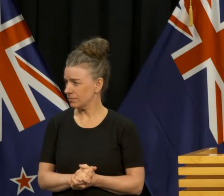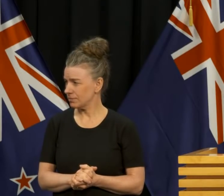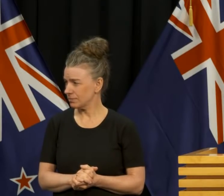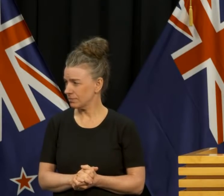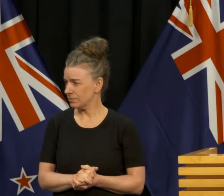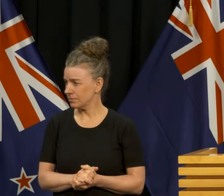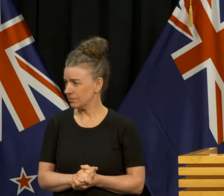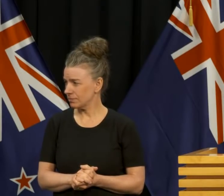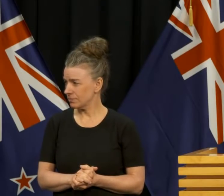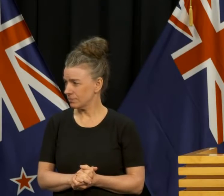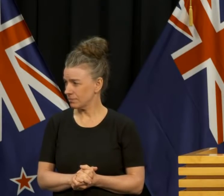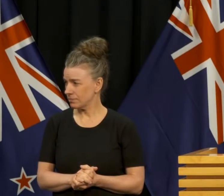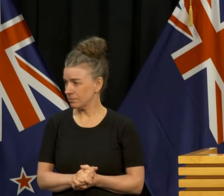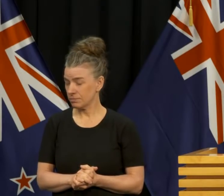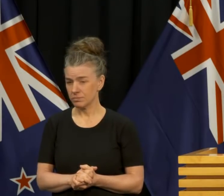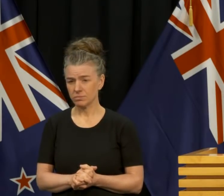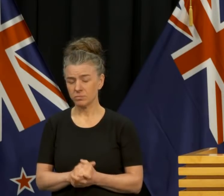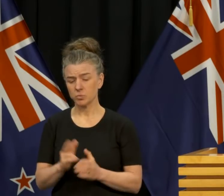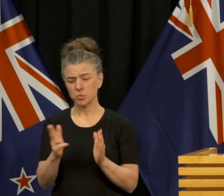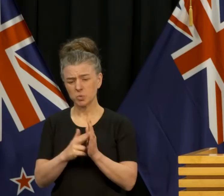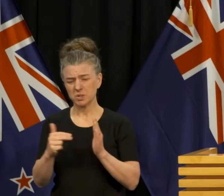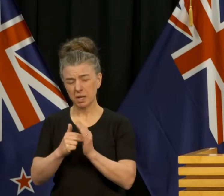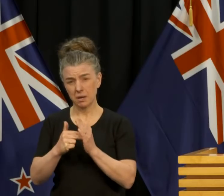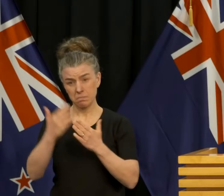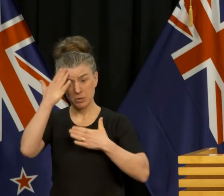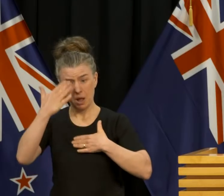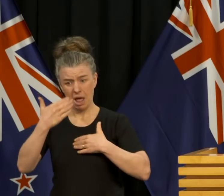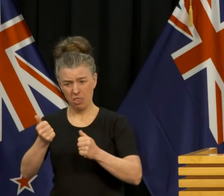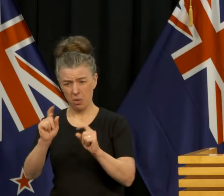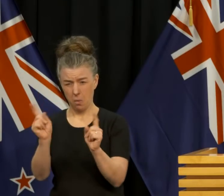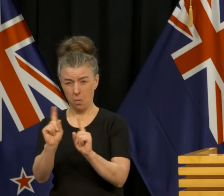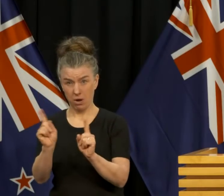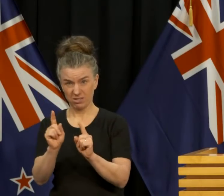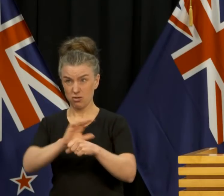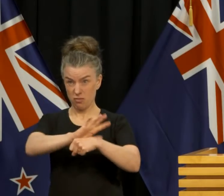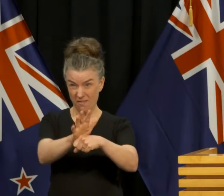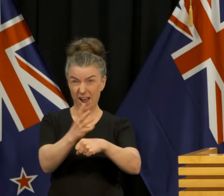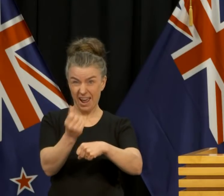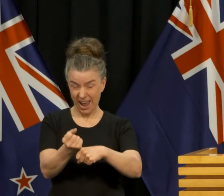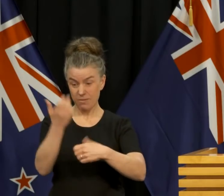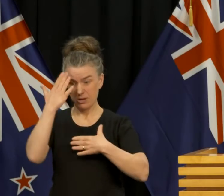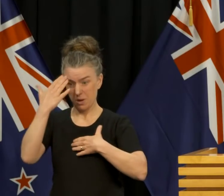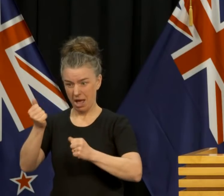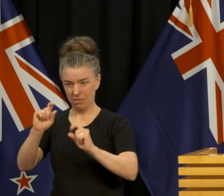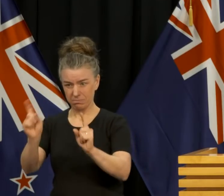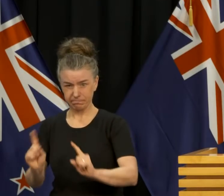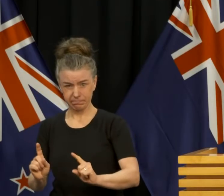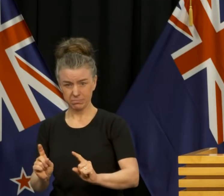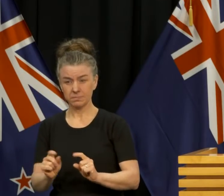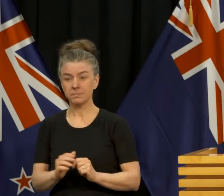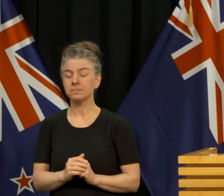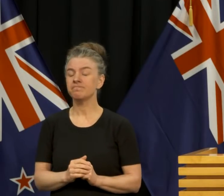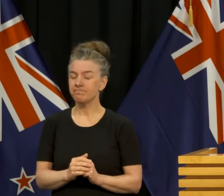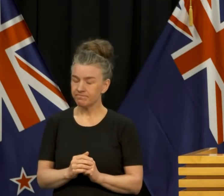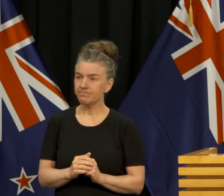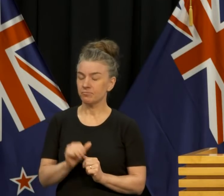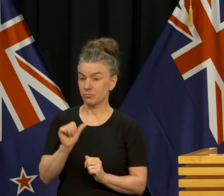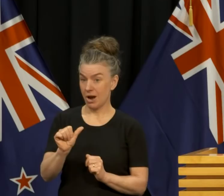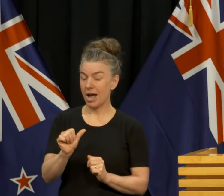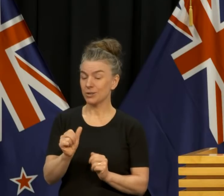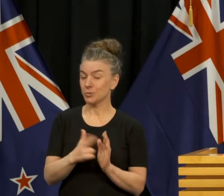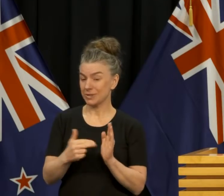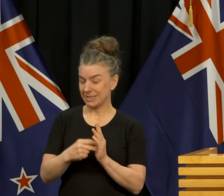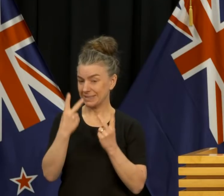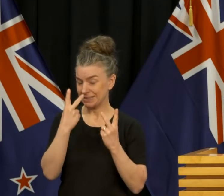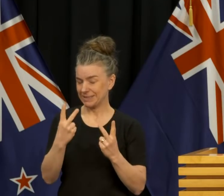a remarkable degree of resilience in an incredibly difficult time. It will have been more difficult for some